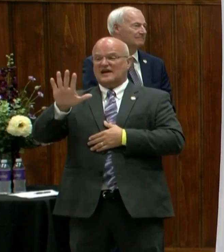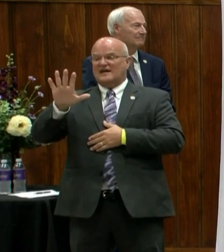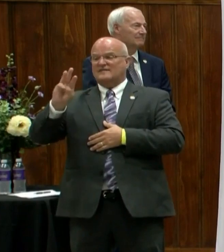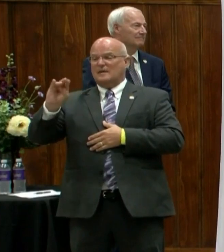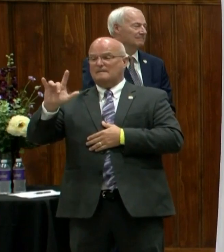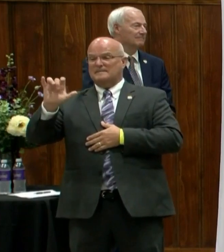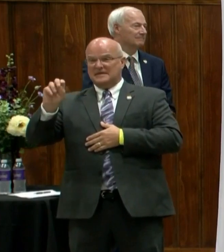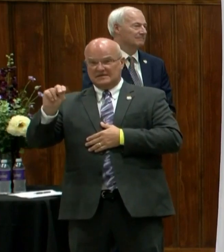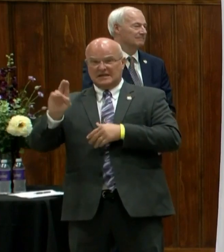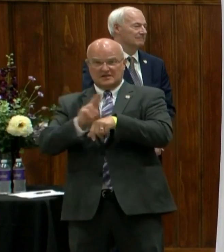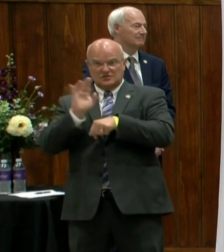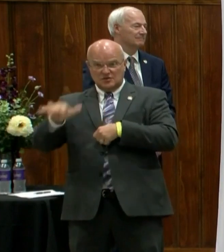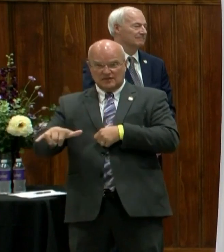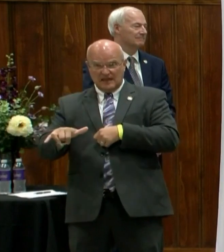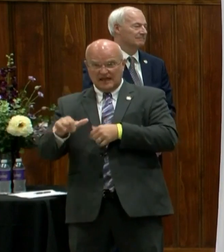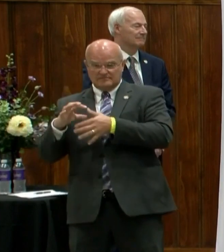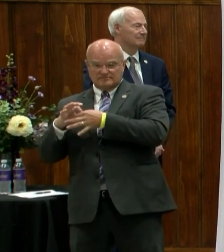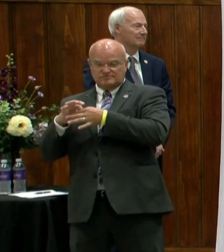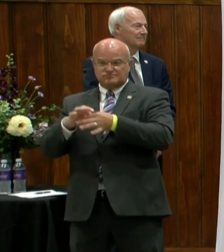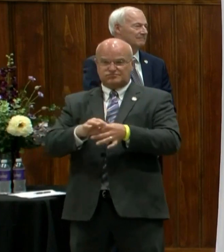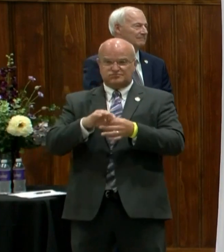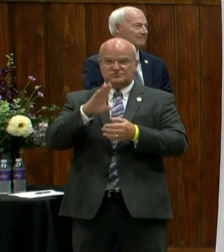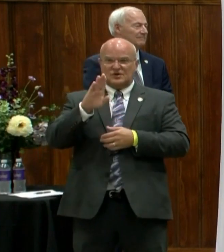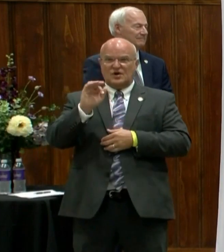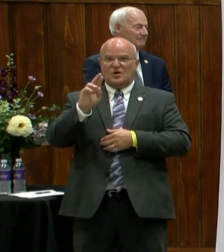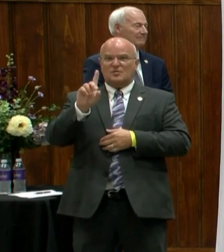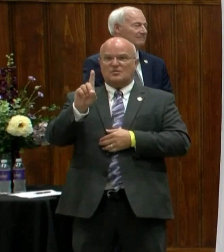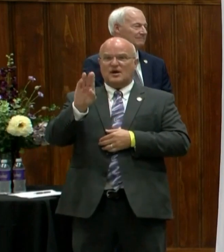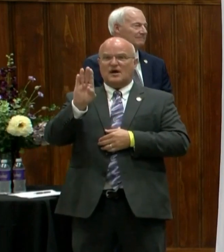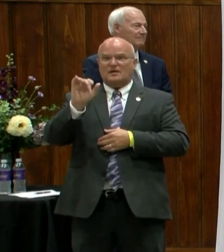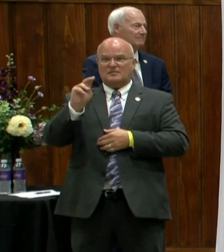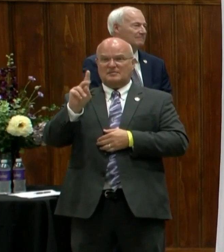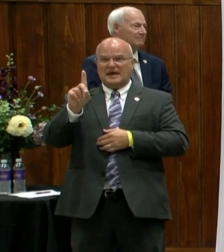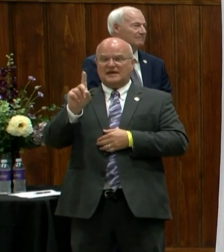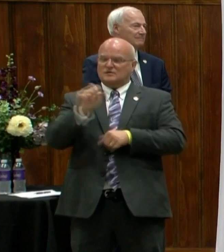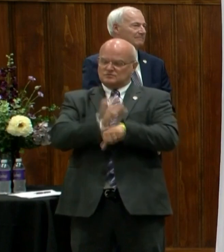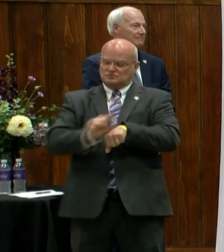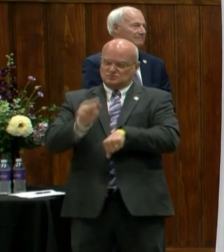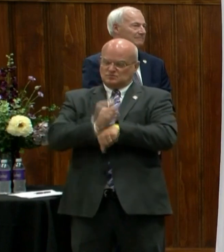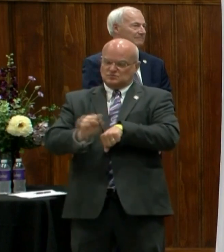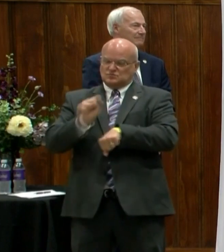that, particularly as it relates to broadband. And we're working hard to make sure